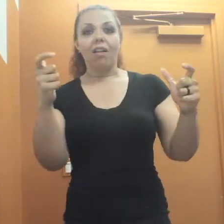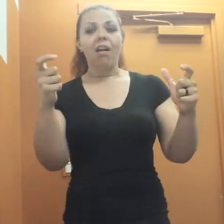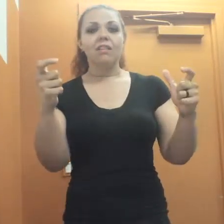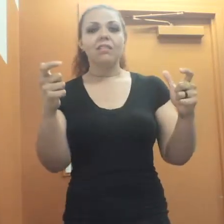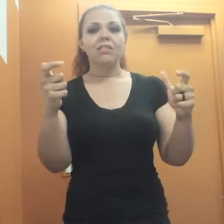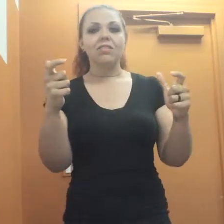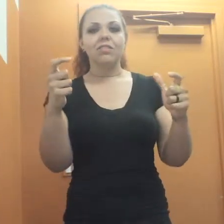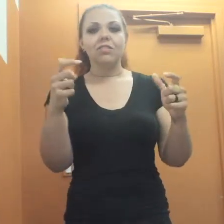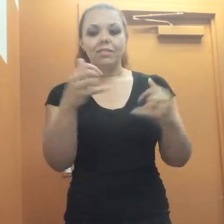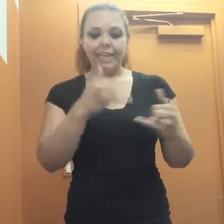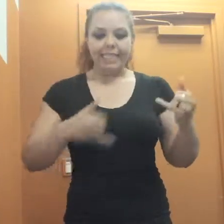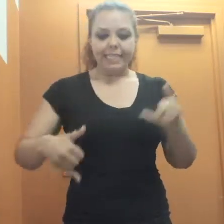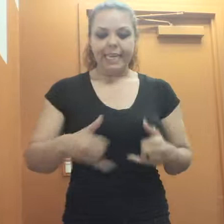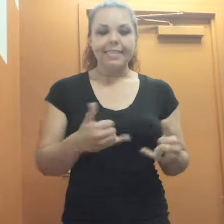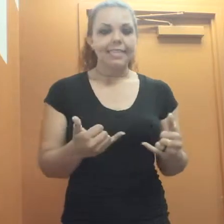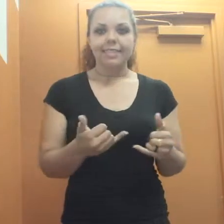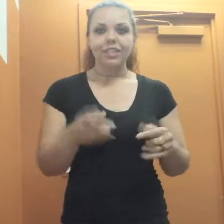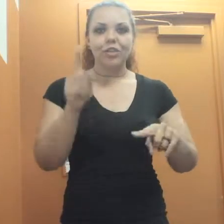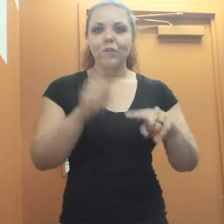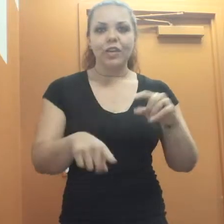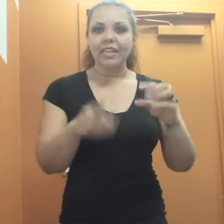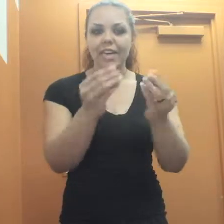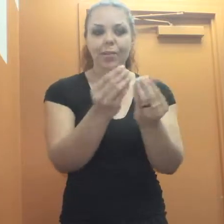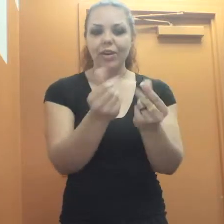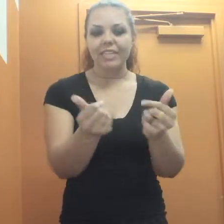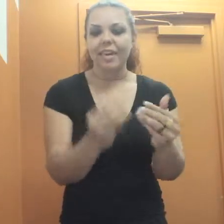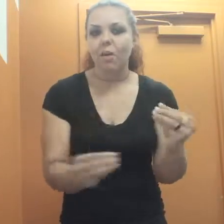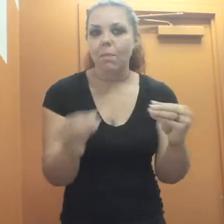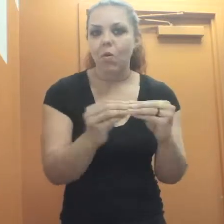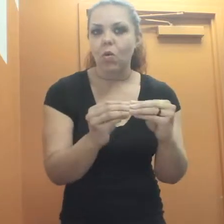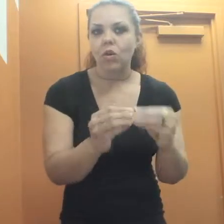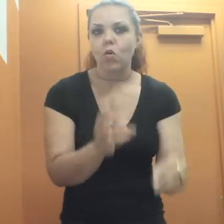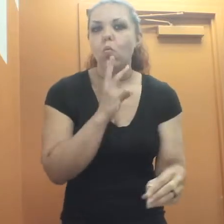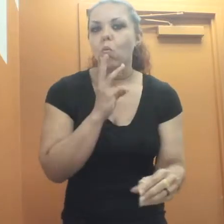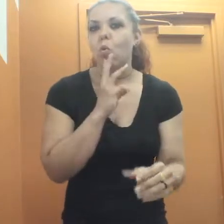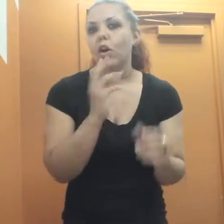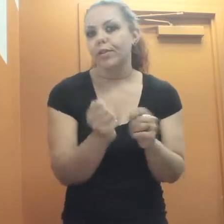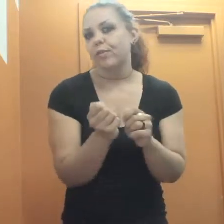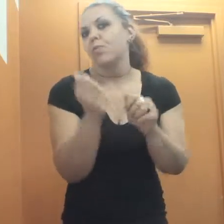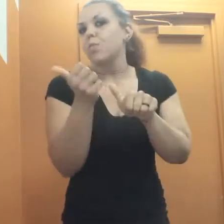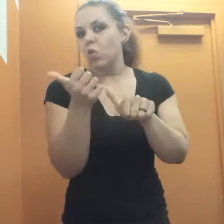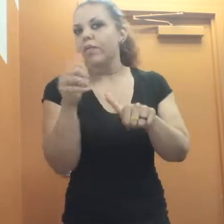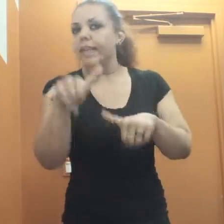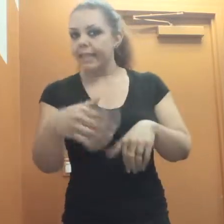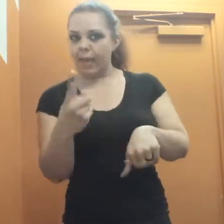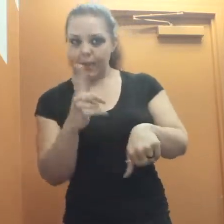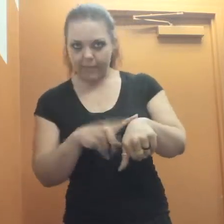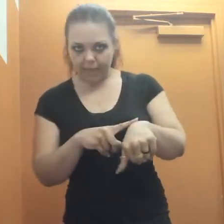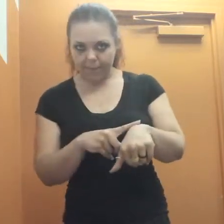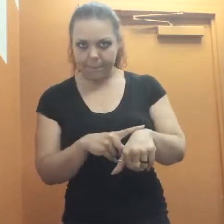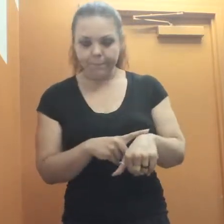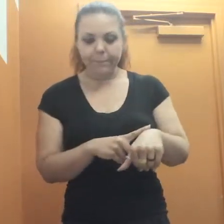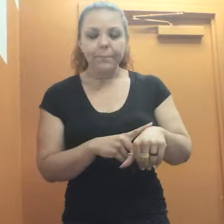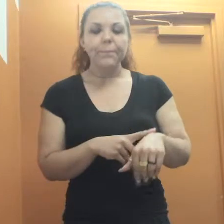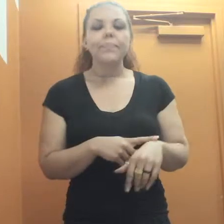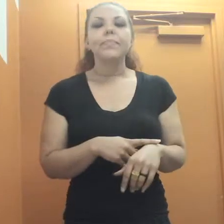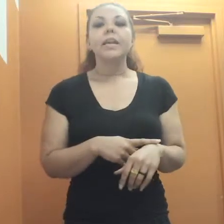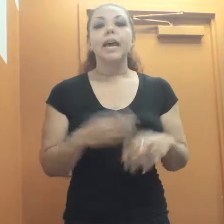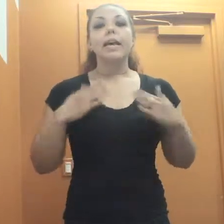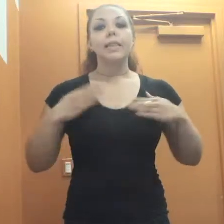more, and just water is removed from the food at that point. So then the body just eliminates